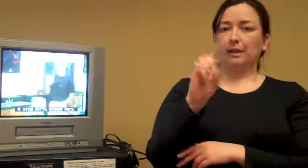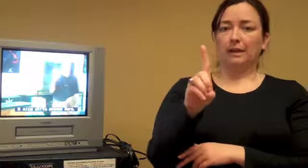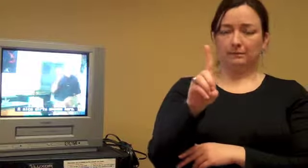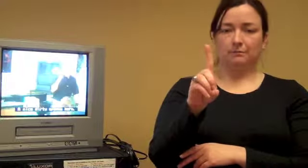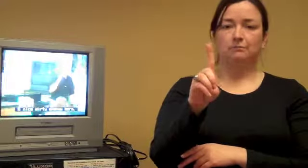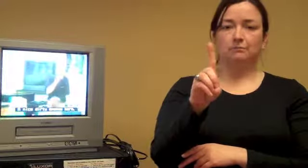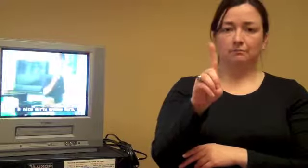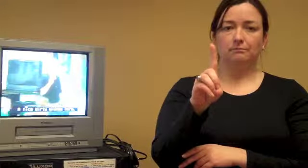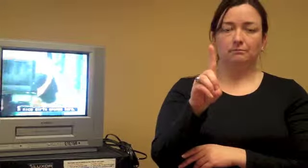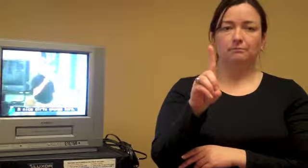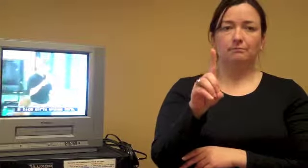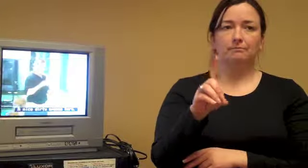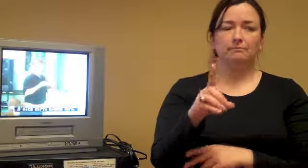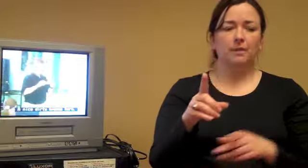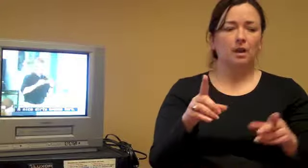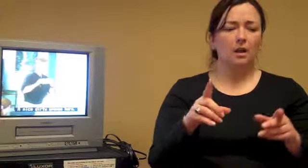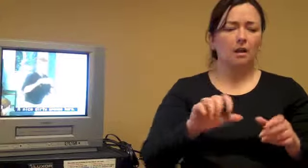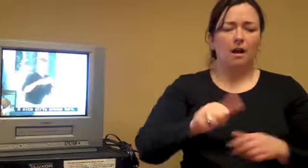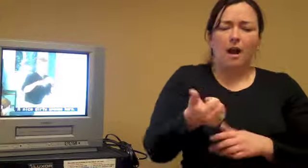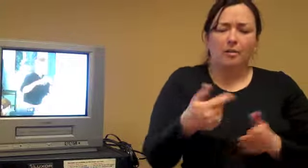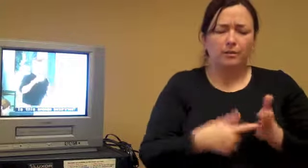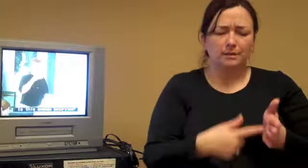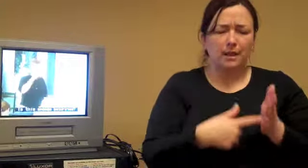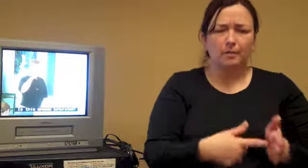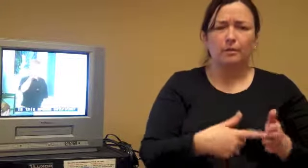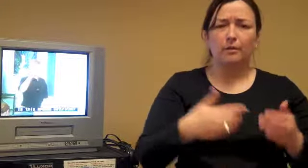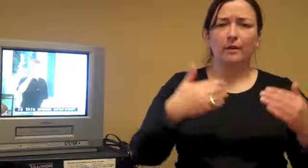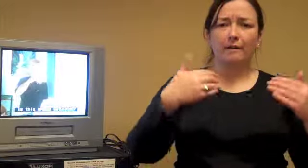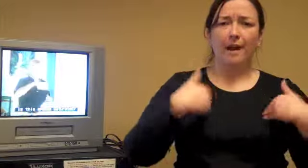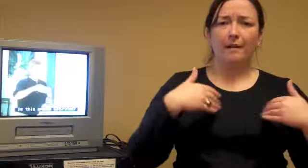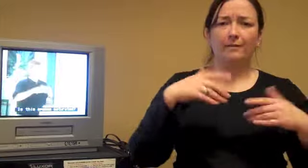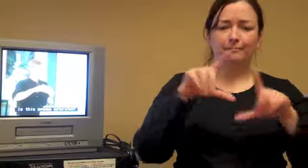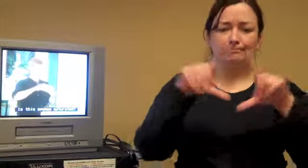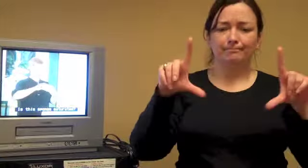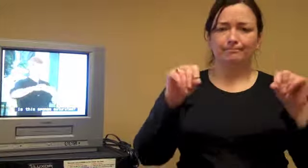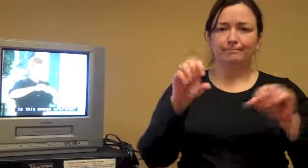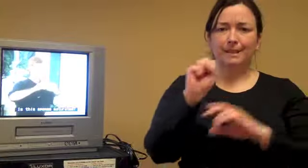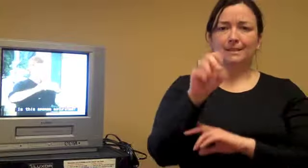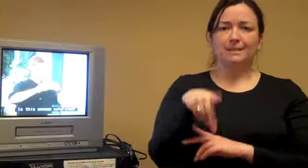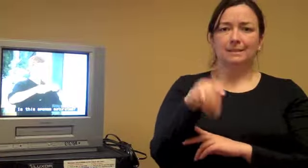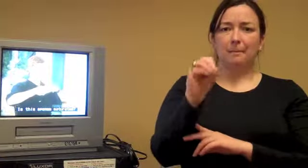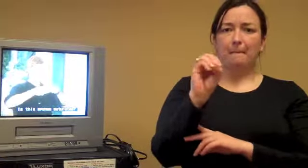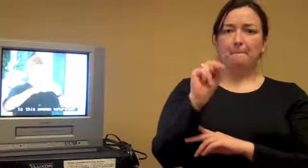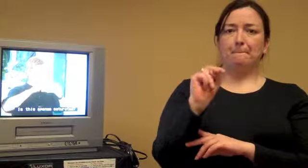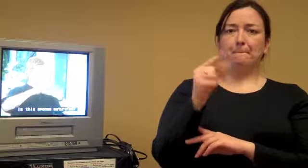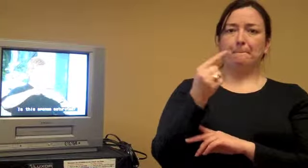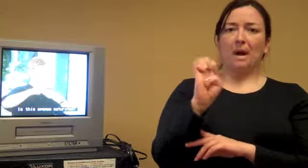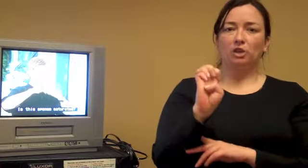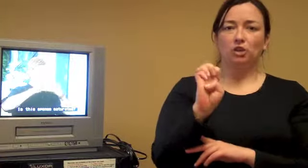Nice dirty sponge here. Okay. Is this sponge saturated?